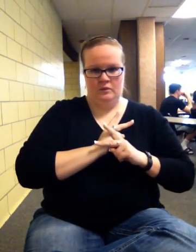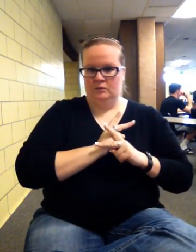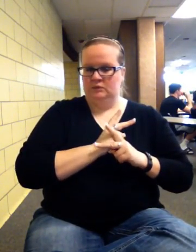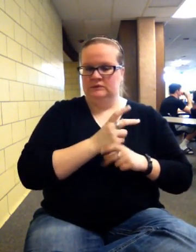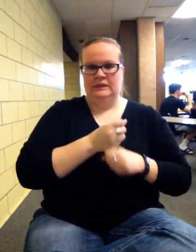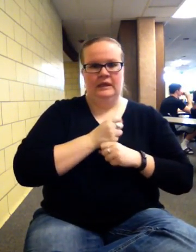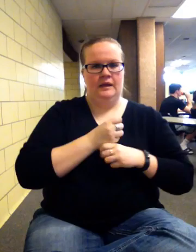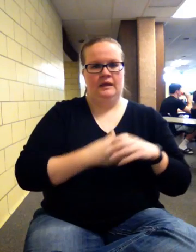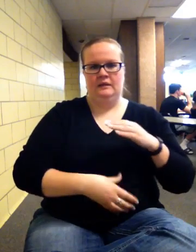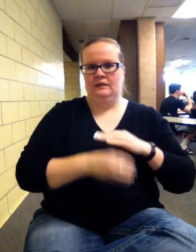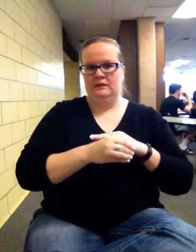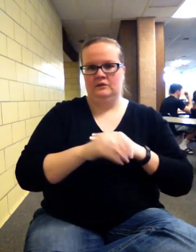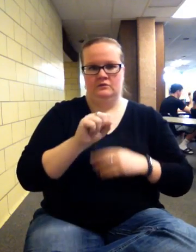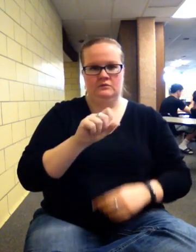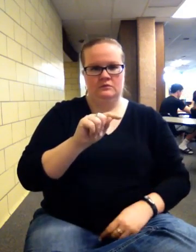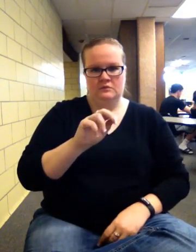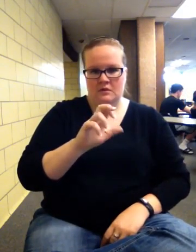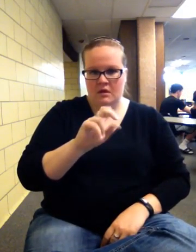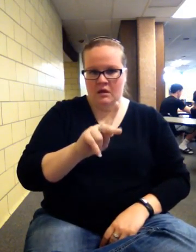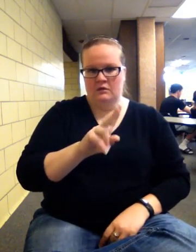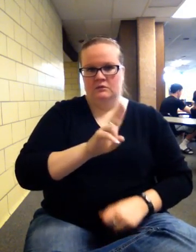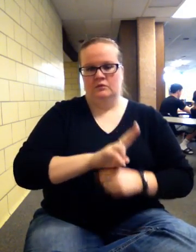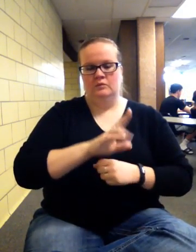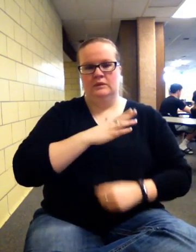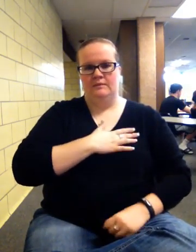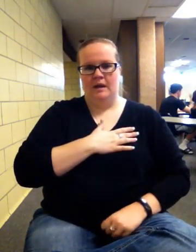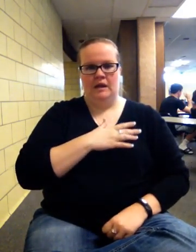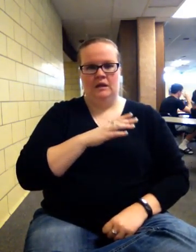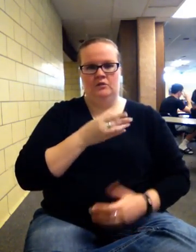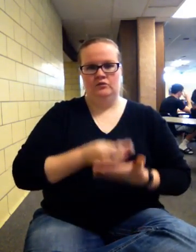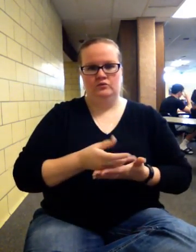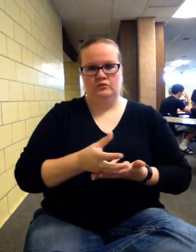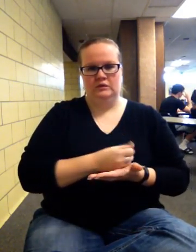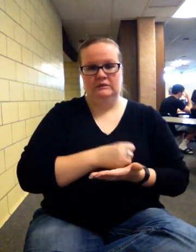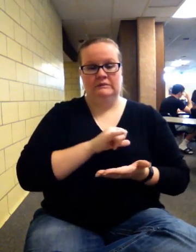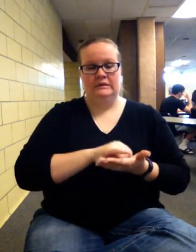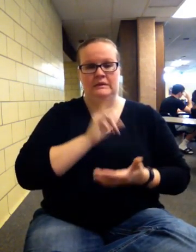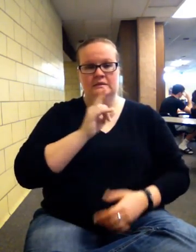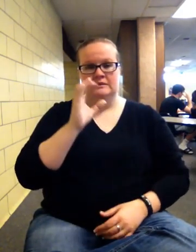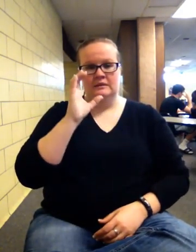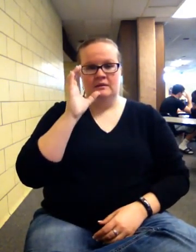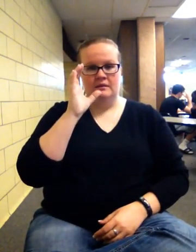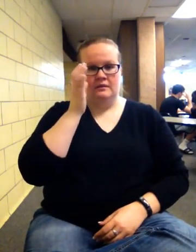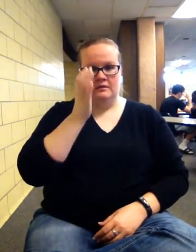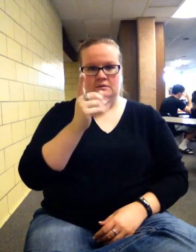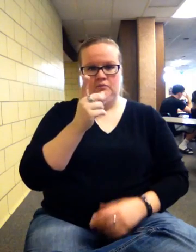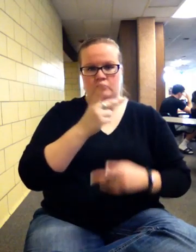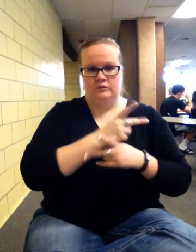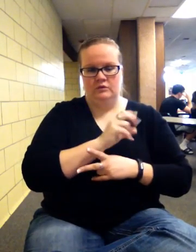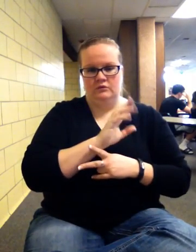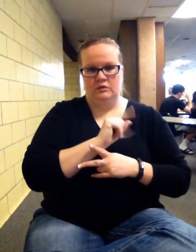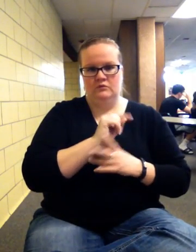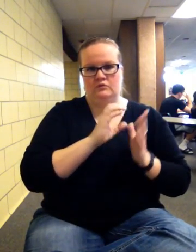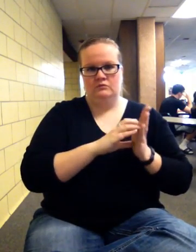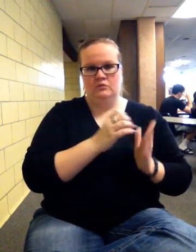the additional stock or using my retained earnings. That's the concept that we figured out in chapter 11. So I'm doing all of that to figure out